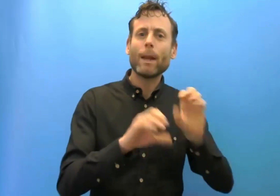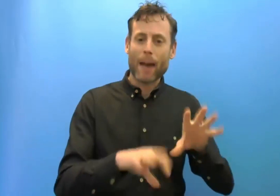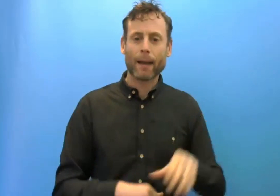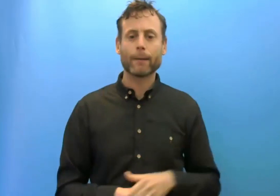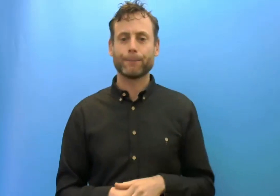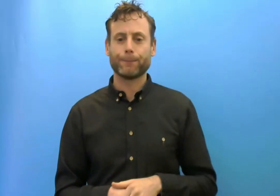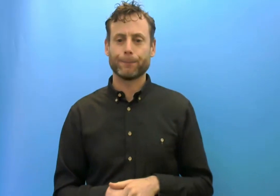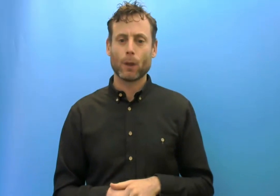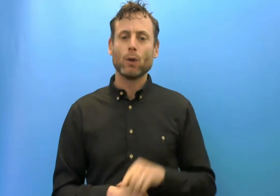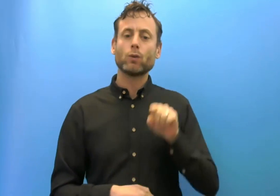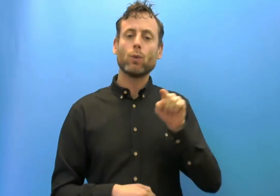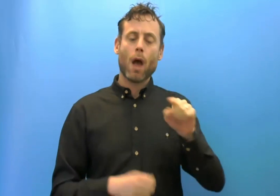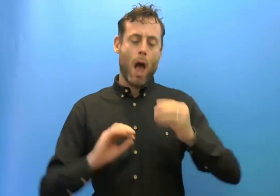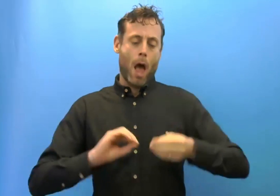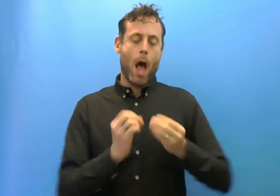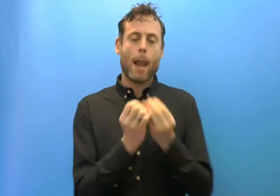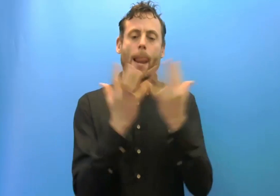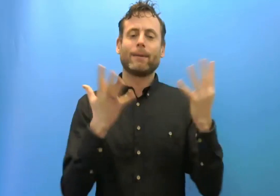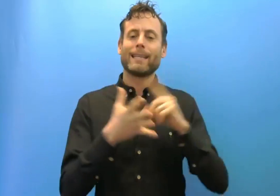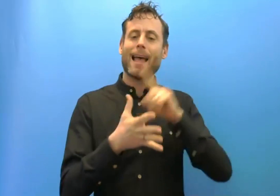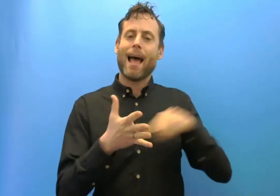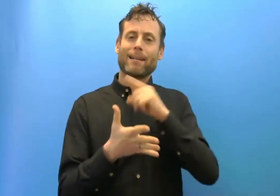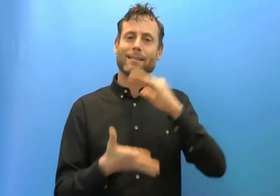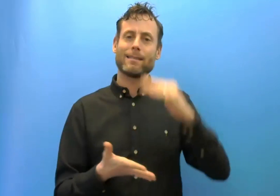unlimited@southbankcentre.co.uk. Thanks and enjoy the show.